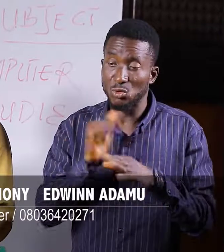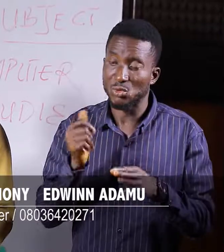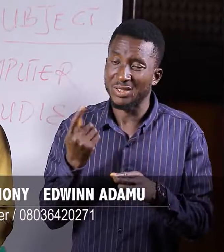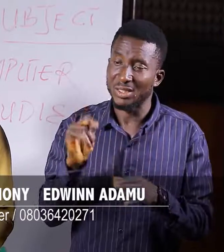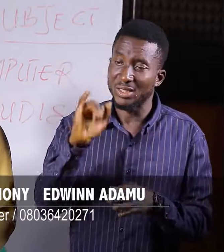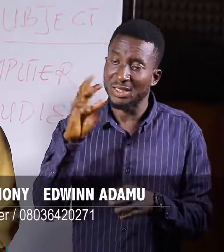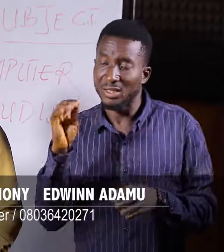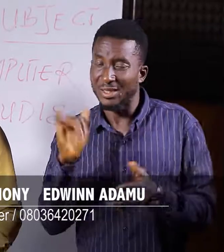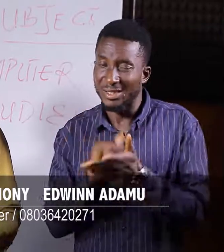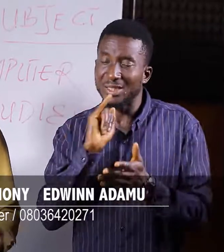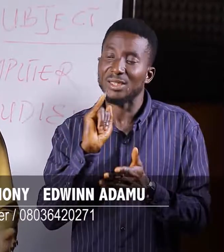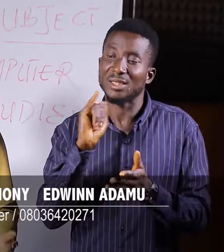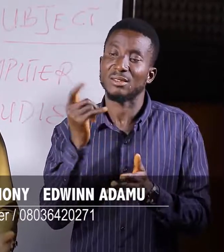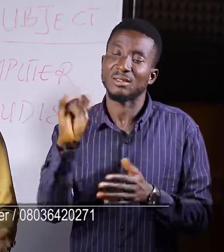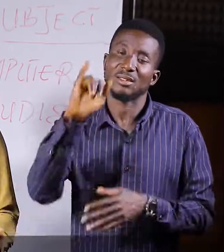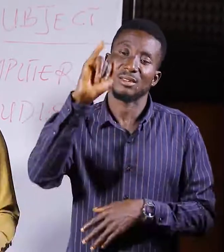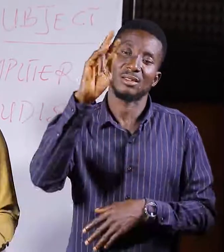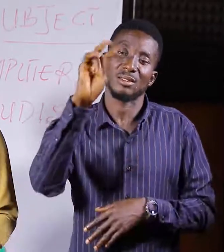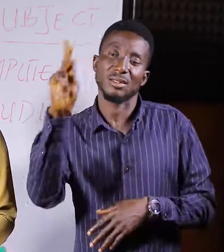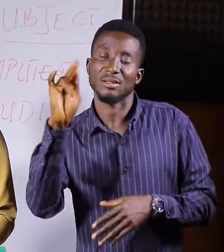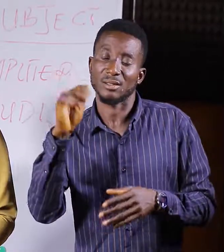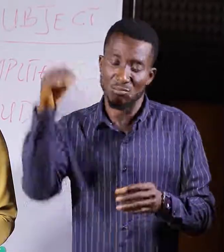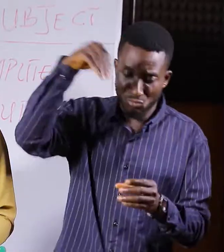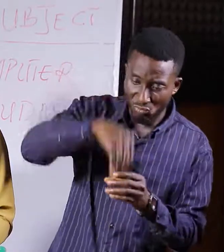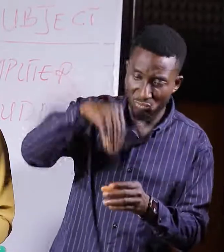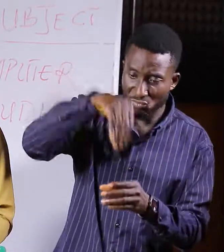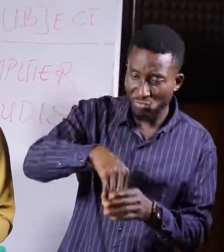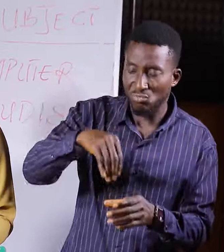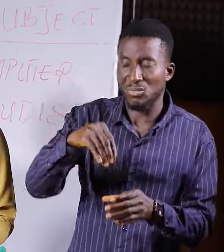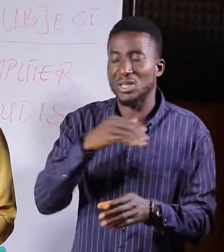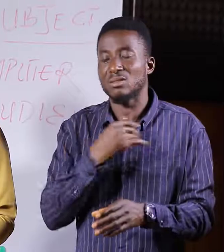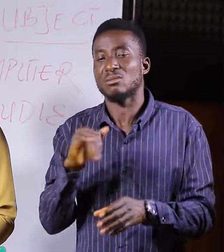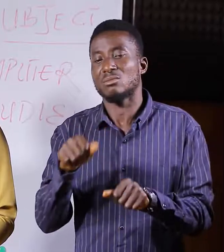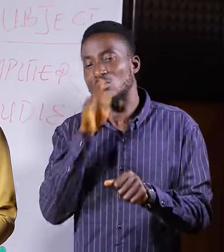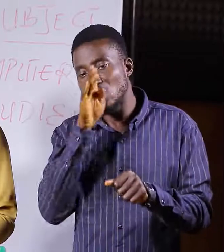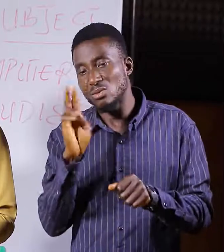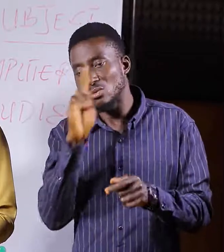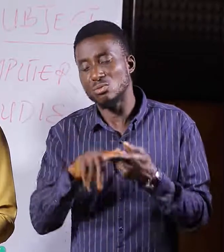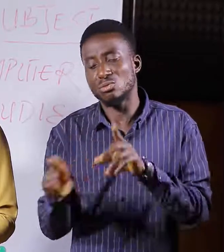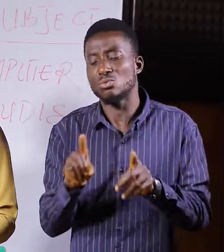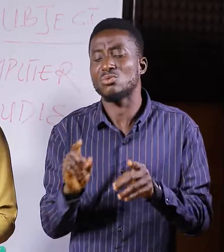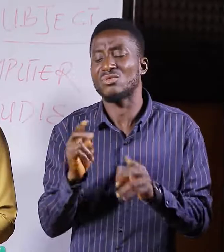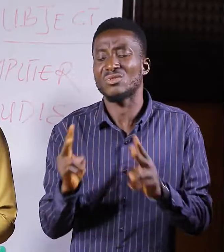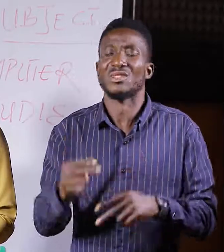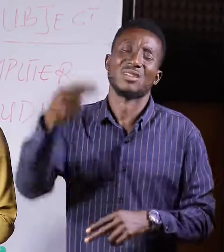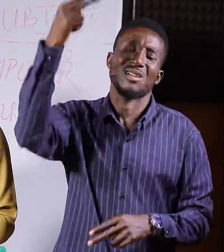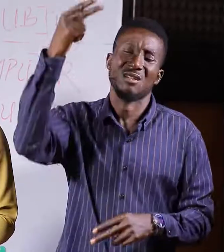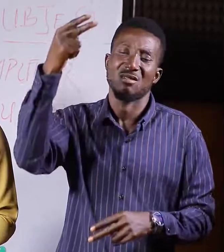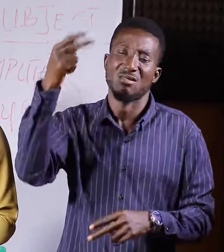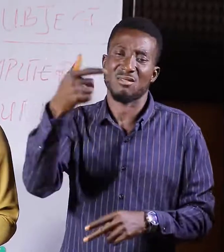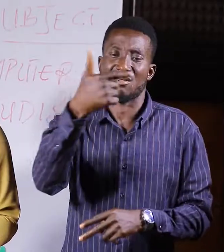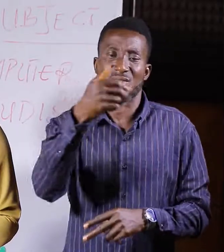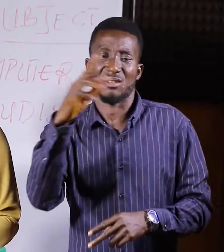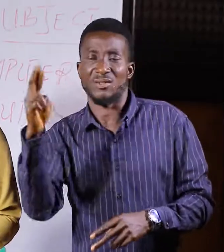which could be refilled and could be used to do several or very high graphics. It clearer and it's